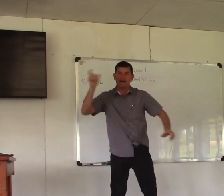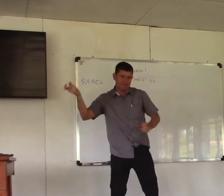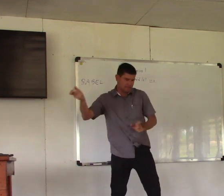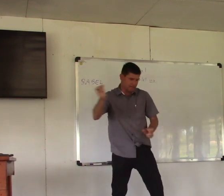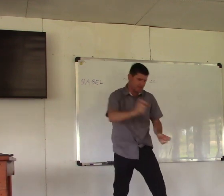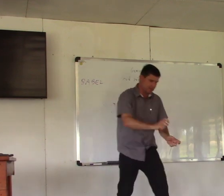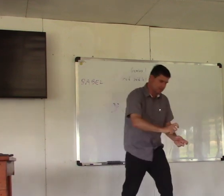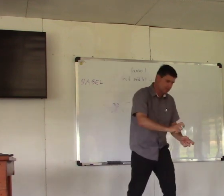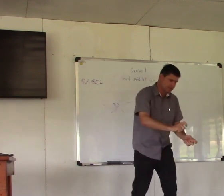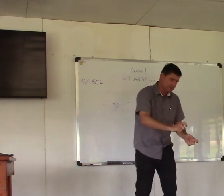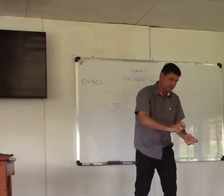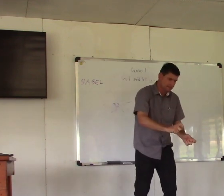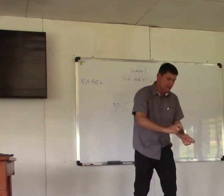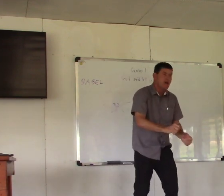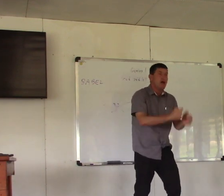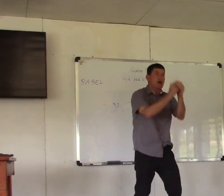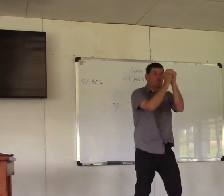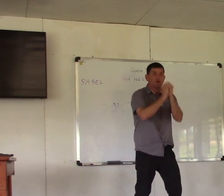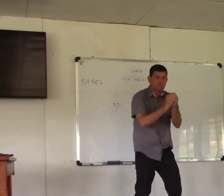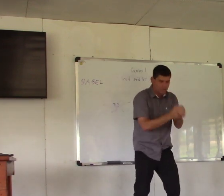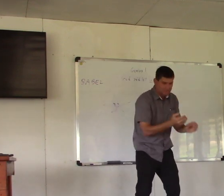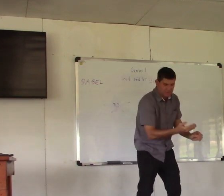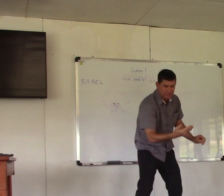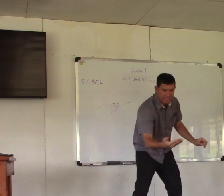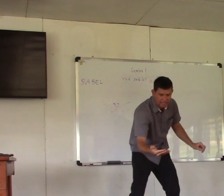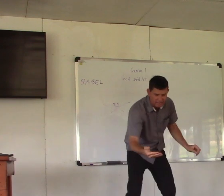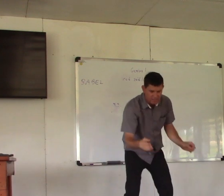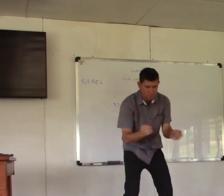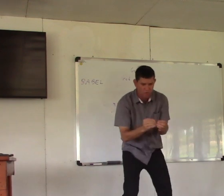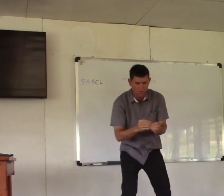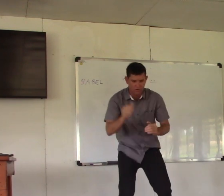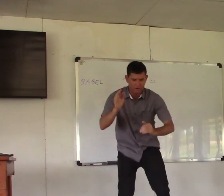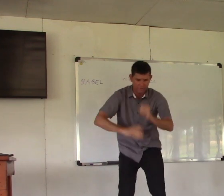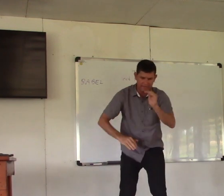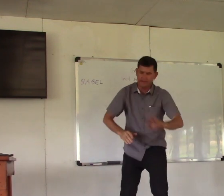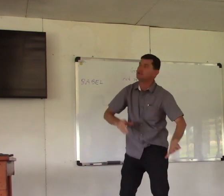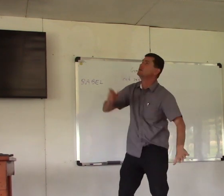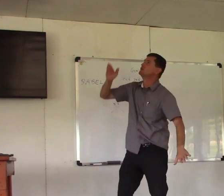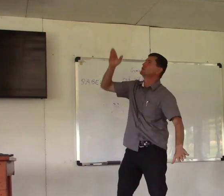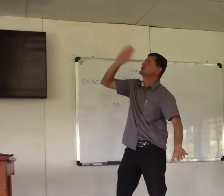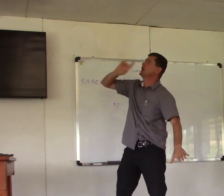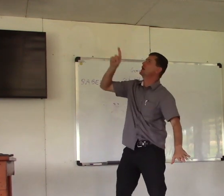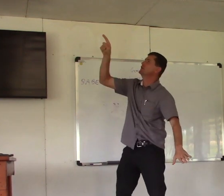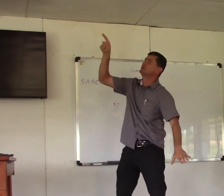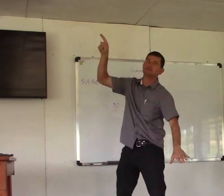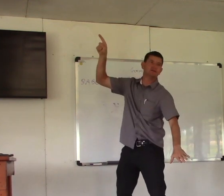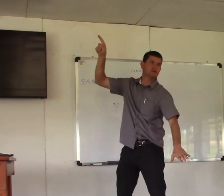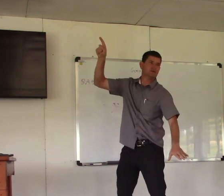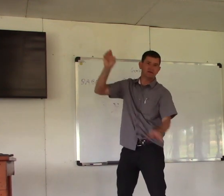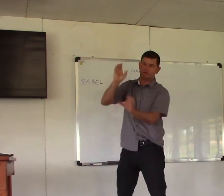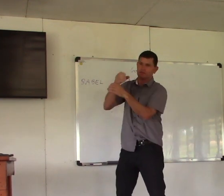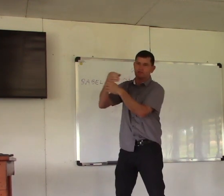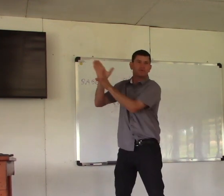had given and worship the thing more than God, the